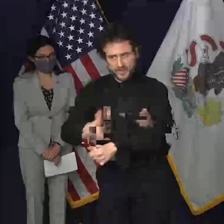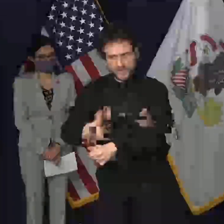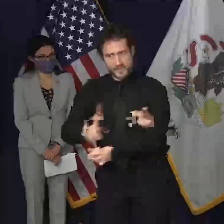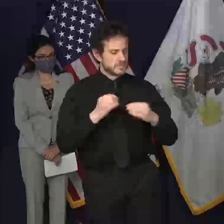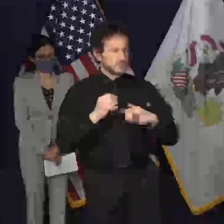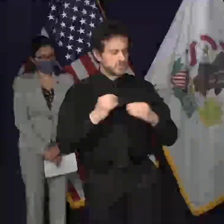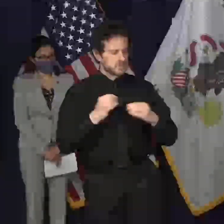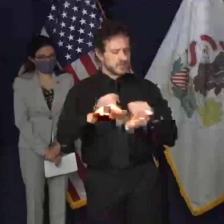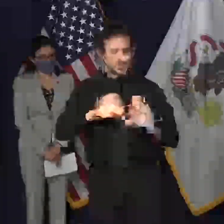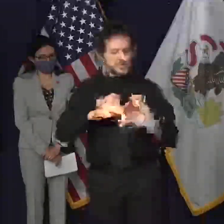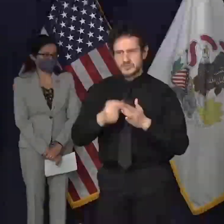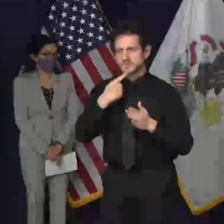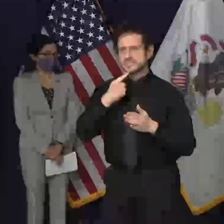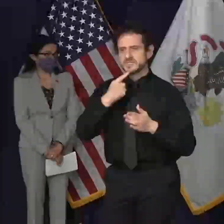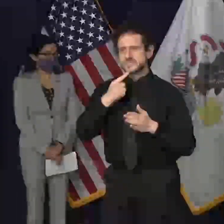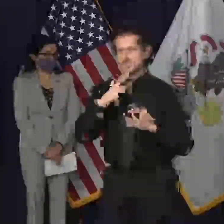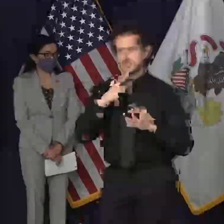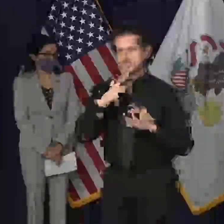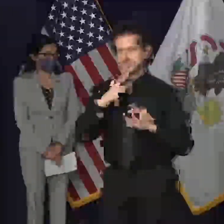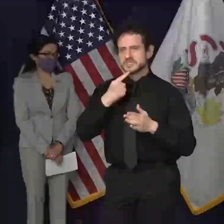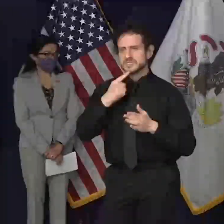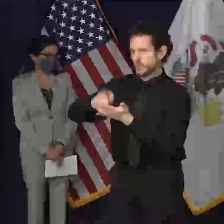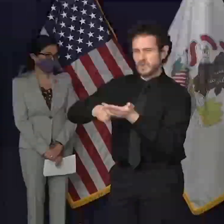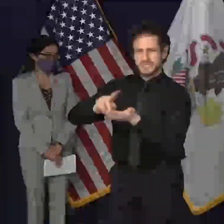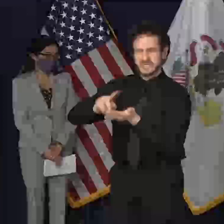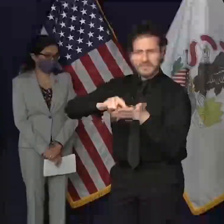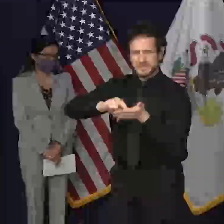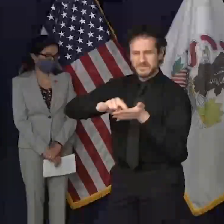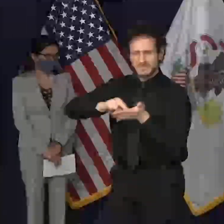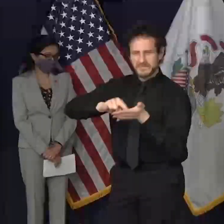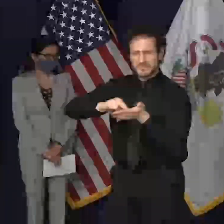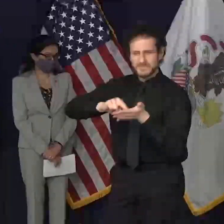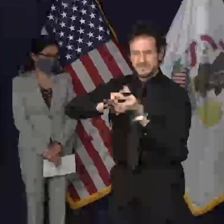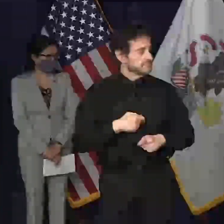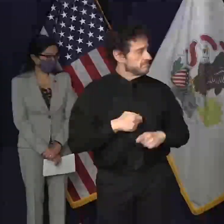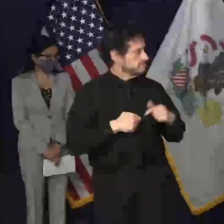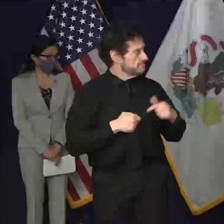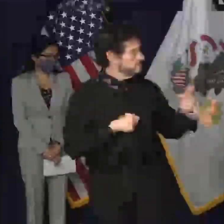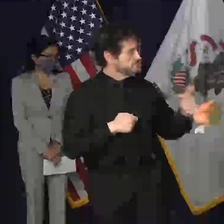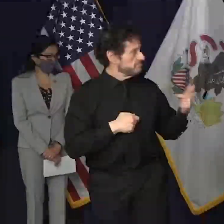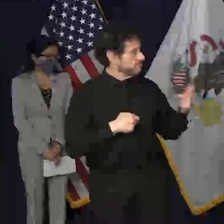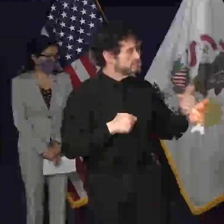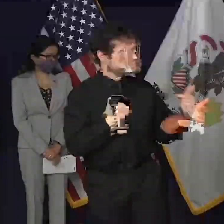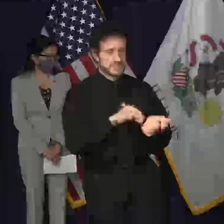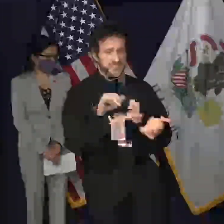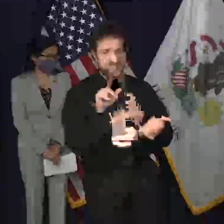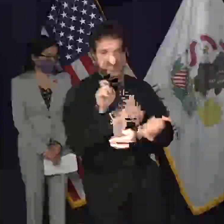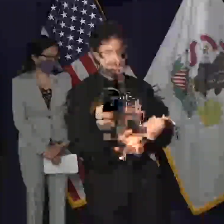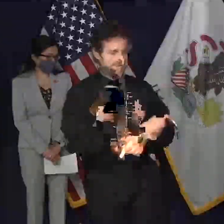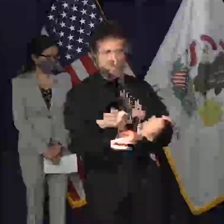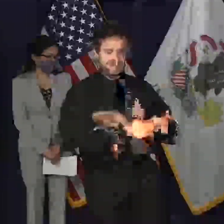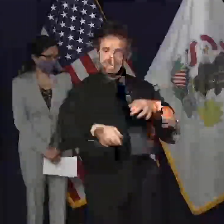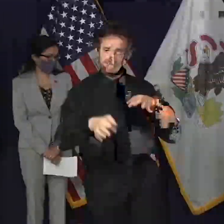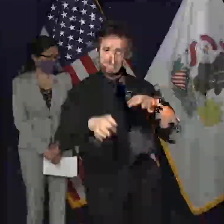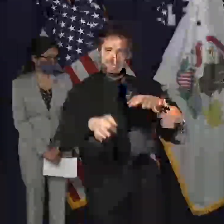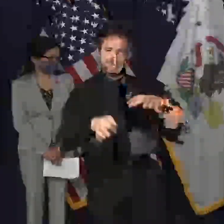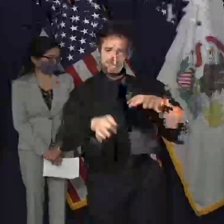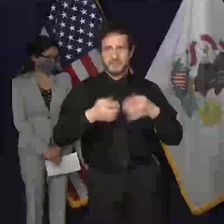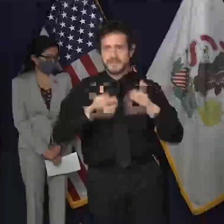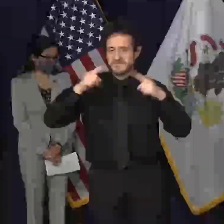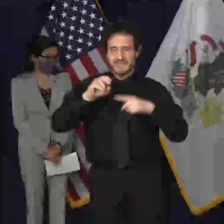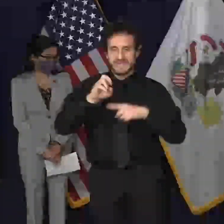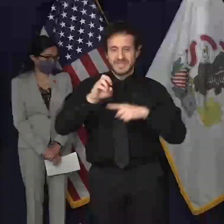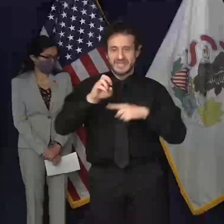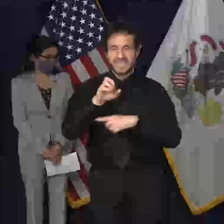a highly effective therapy might look like? I would love to turn it over to the doctor for that, because I can't probably describe it well enough, but happy